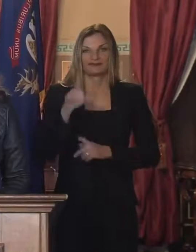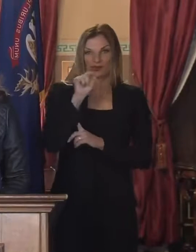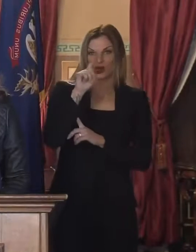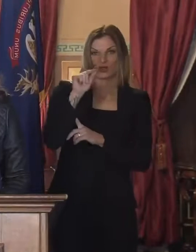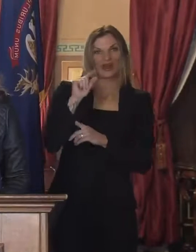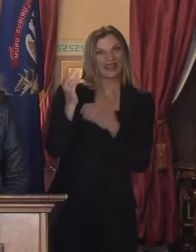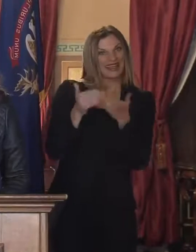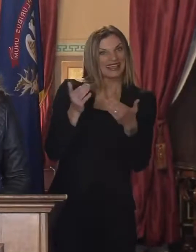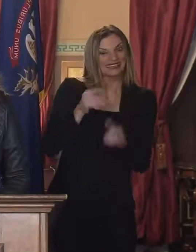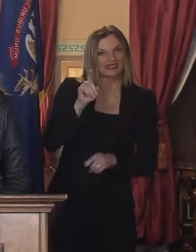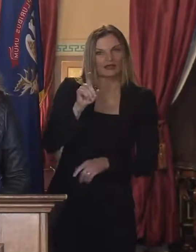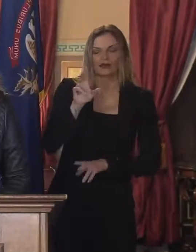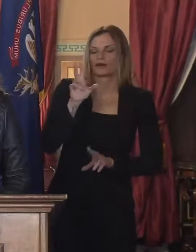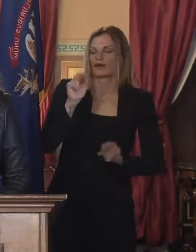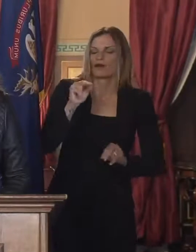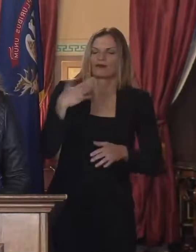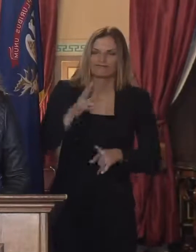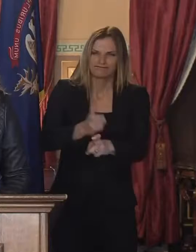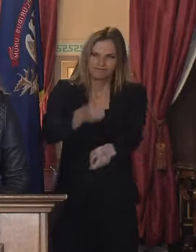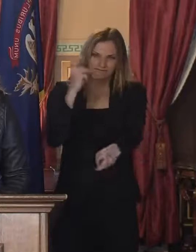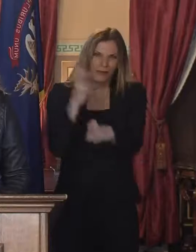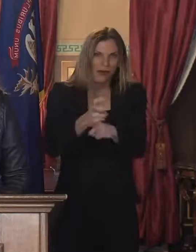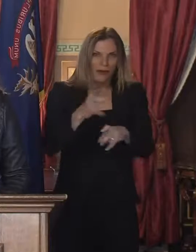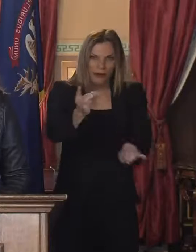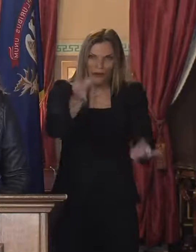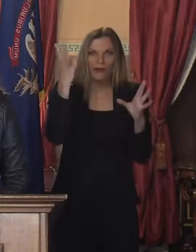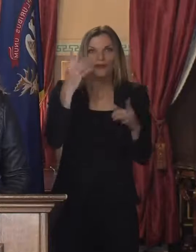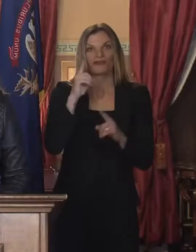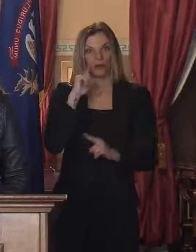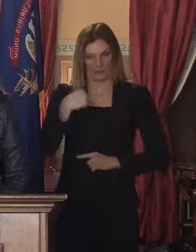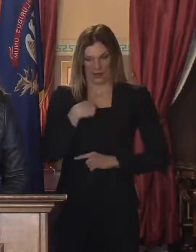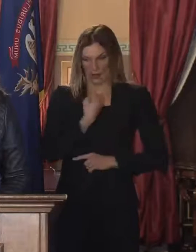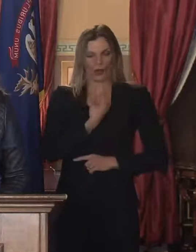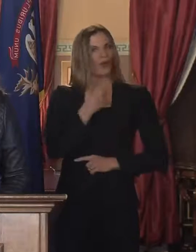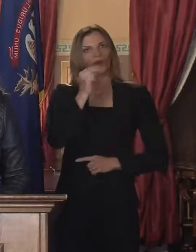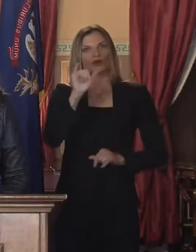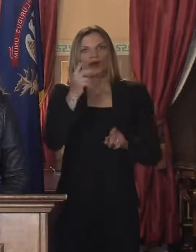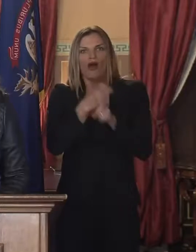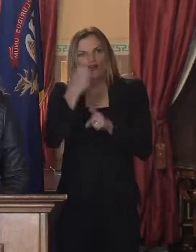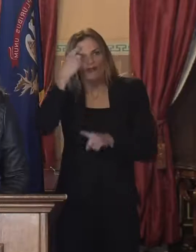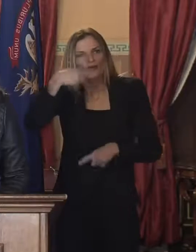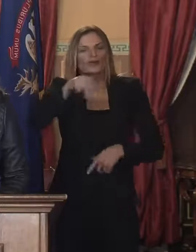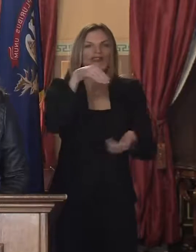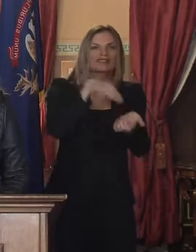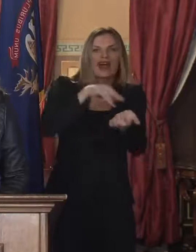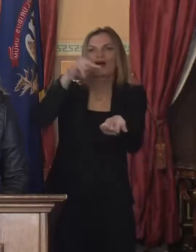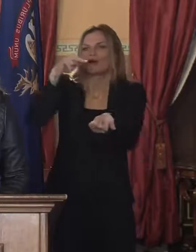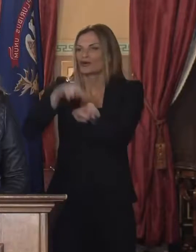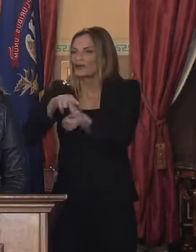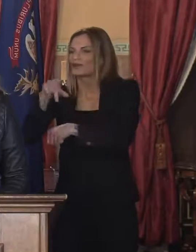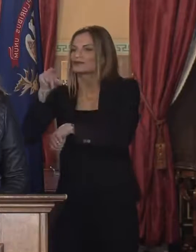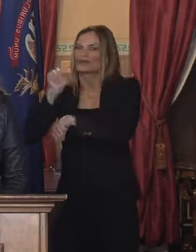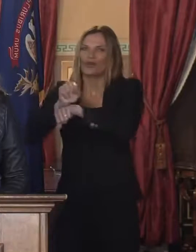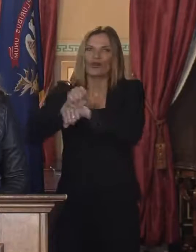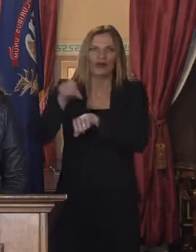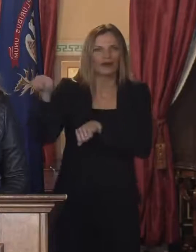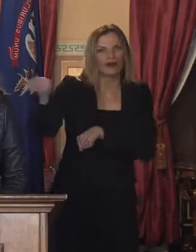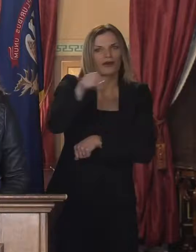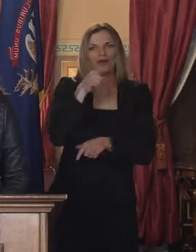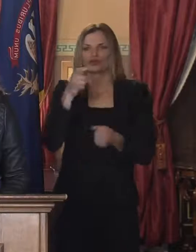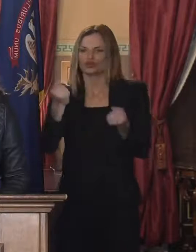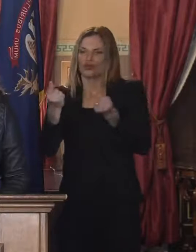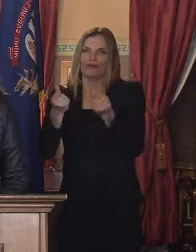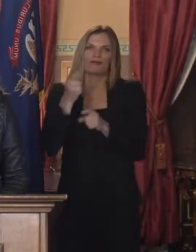2020 has been a hard year for all of us. Hard for our doctors and nurses and truck drivers, grocery store workers. It's been hard for